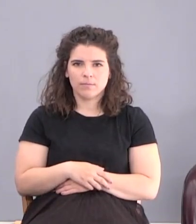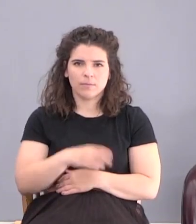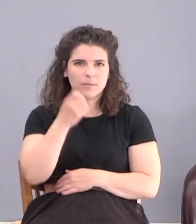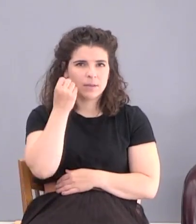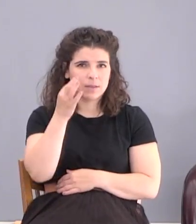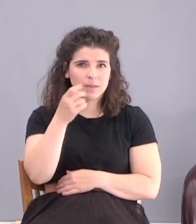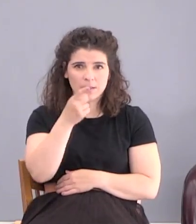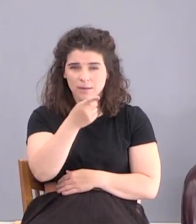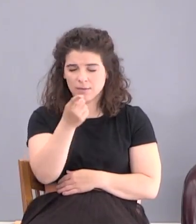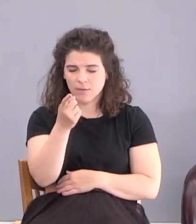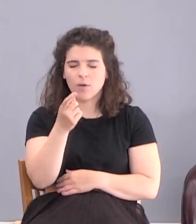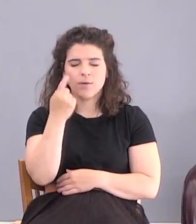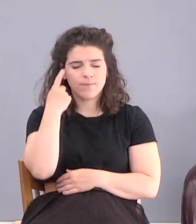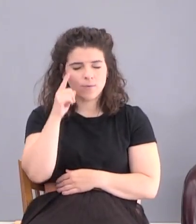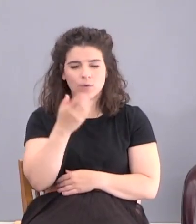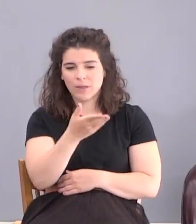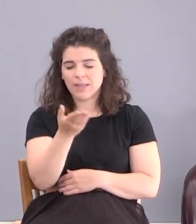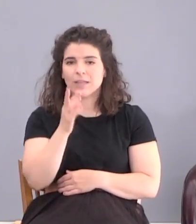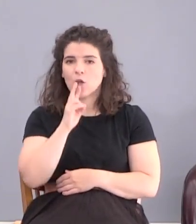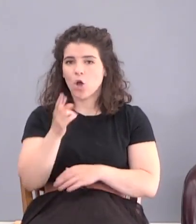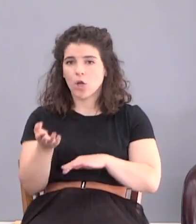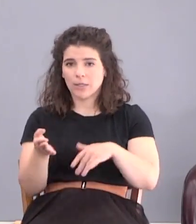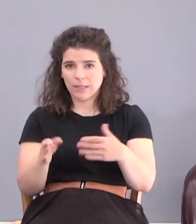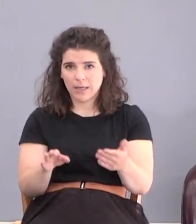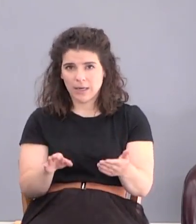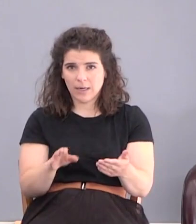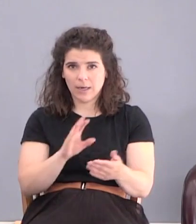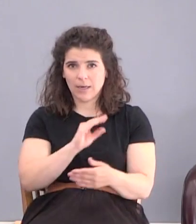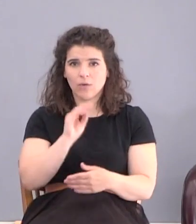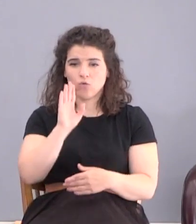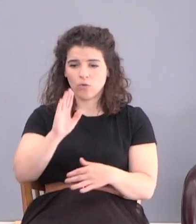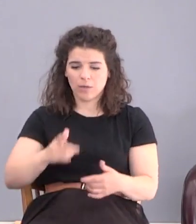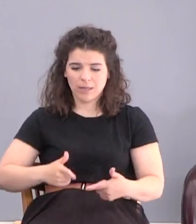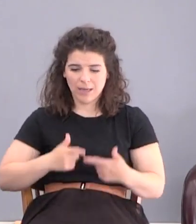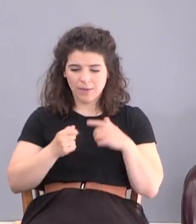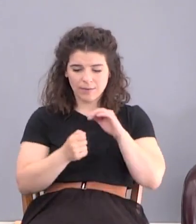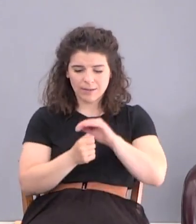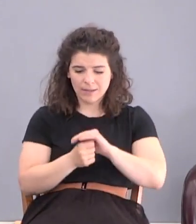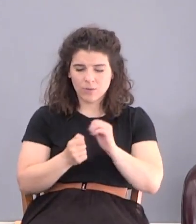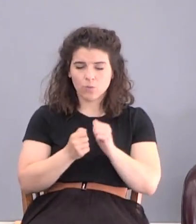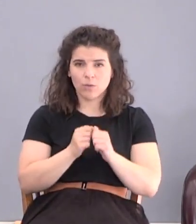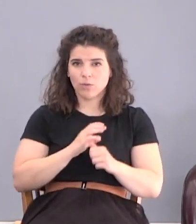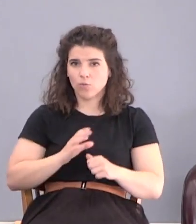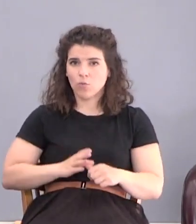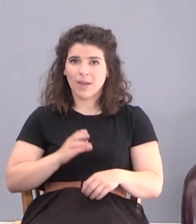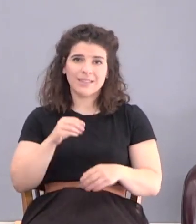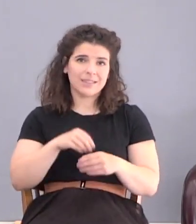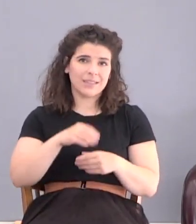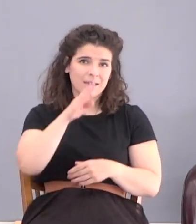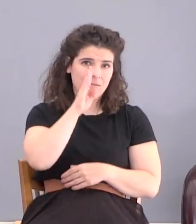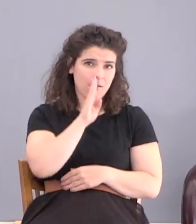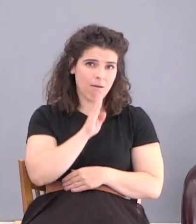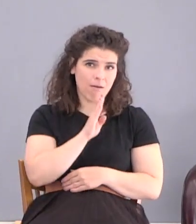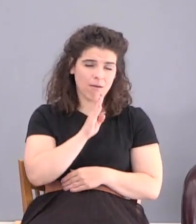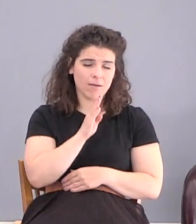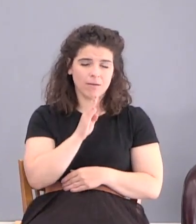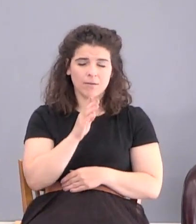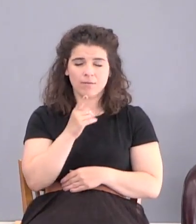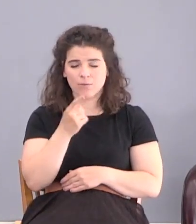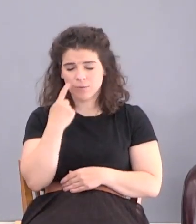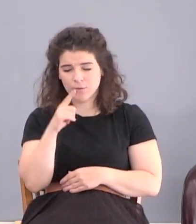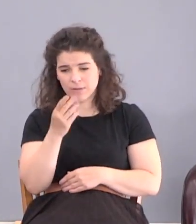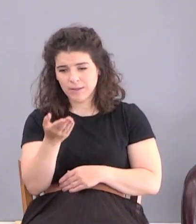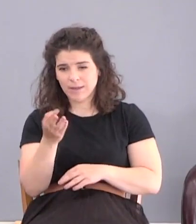if ye be, for ye are dead, and your life is hid with Christ in God. So here now you've got, for ye are